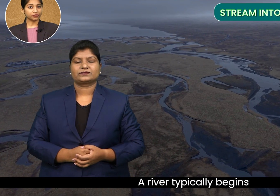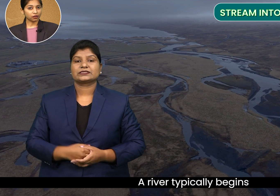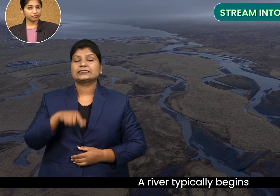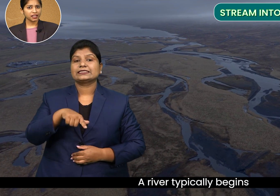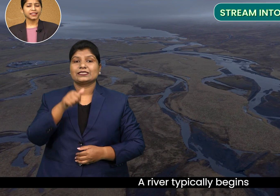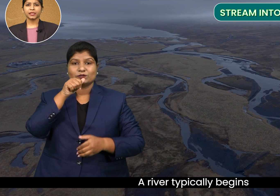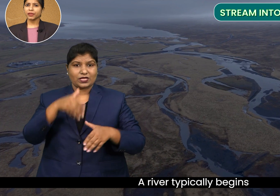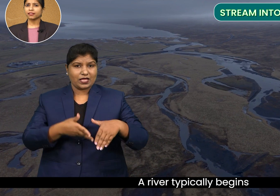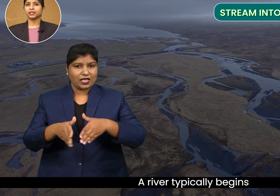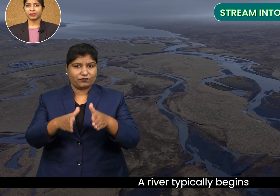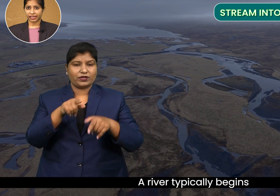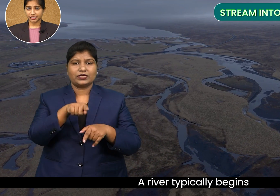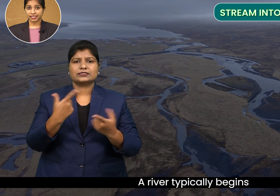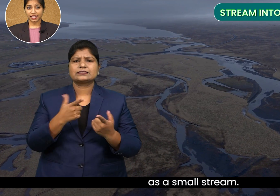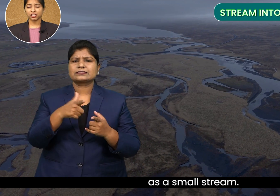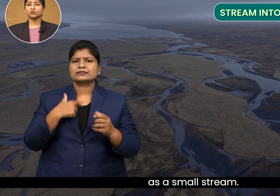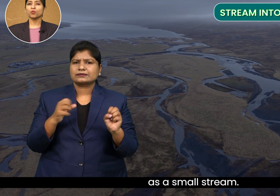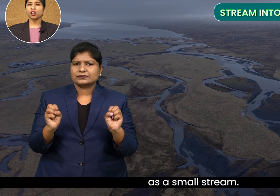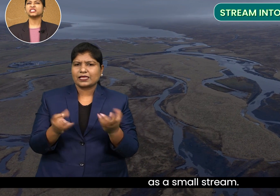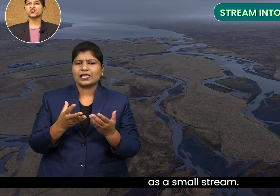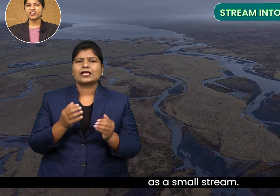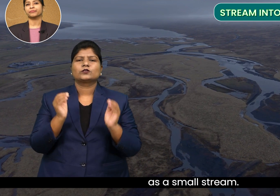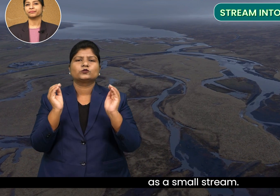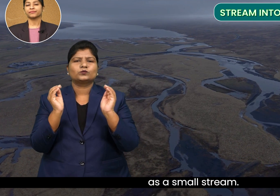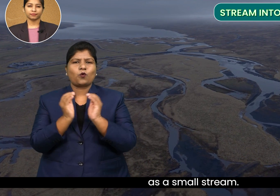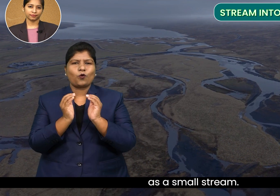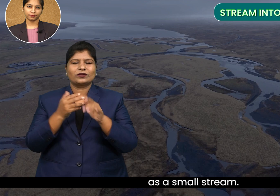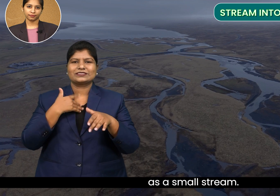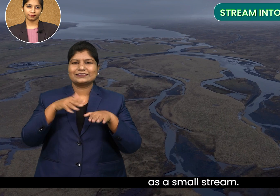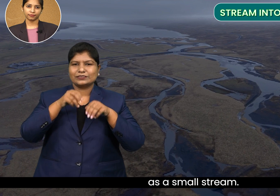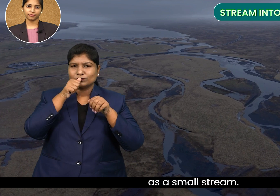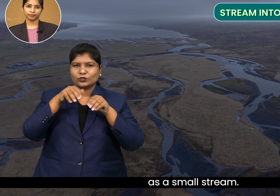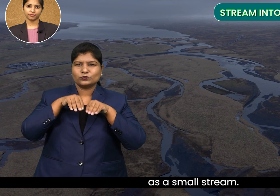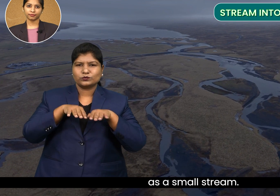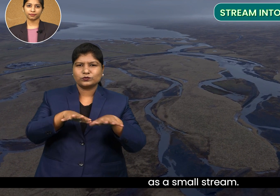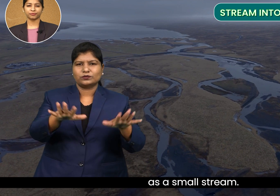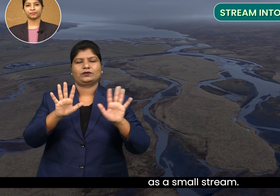A river typically begins as a small stream.